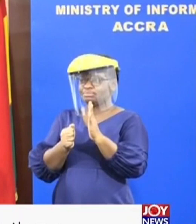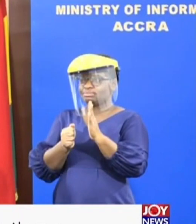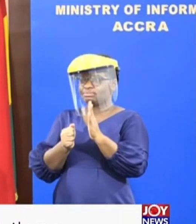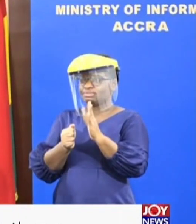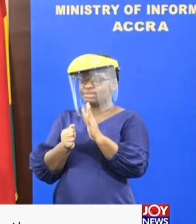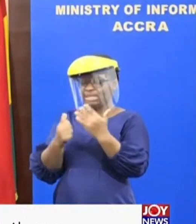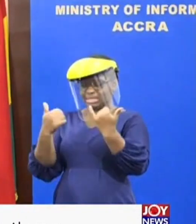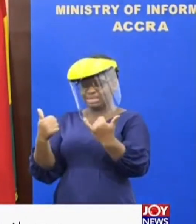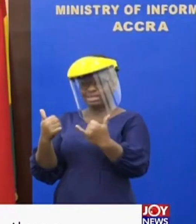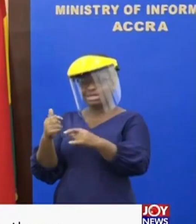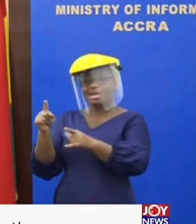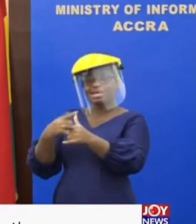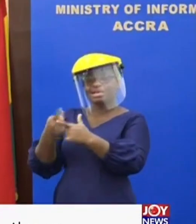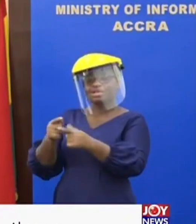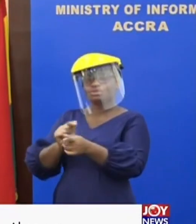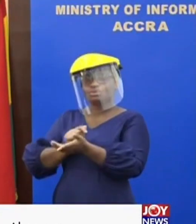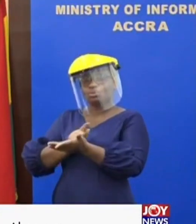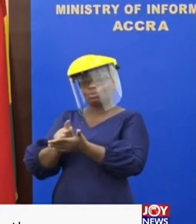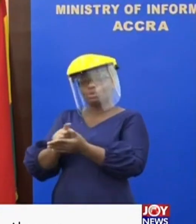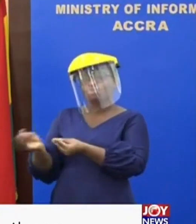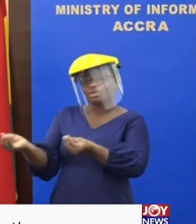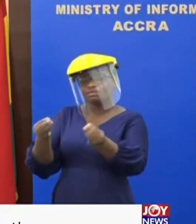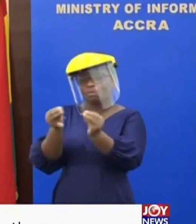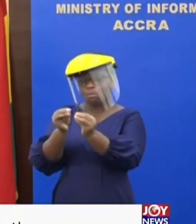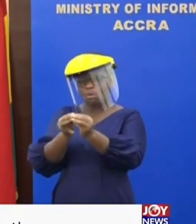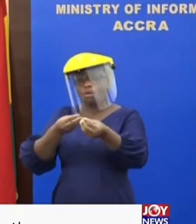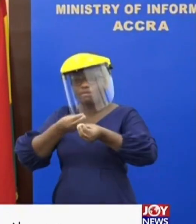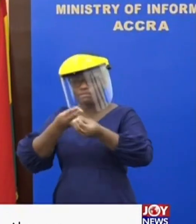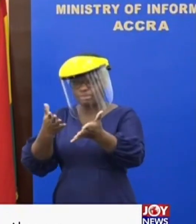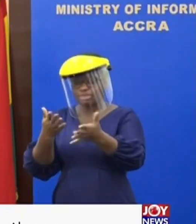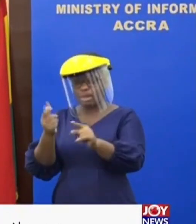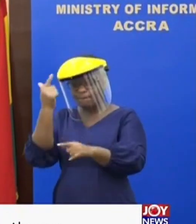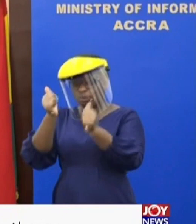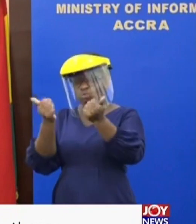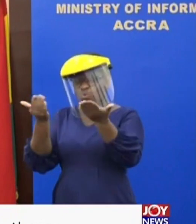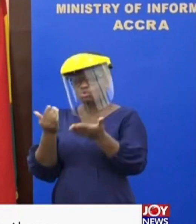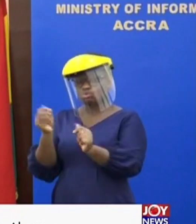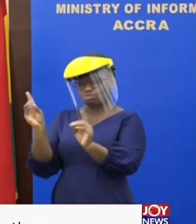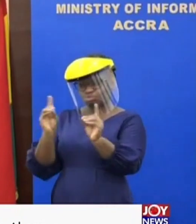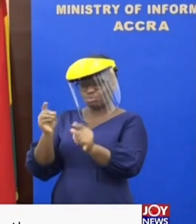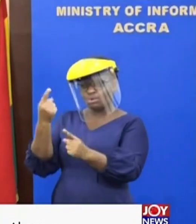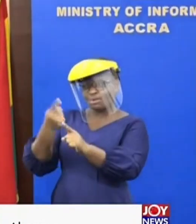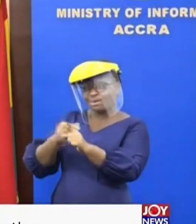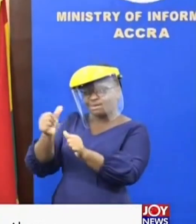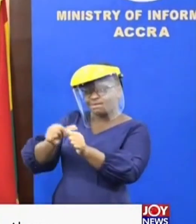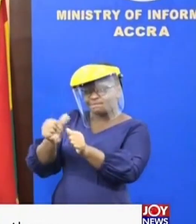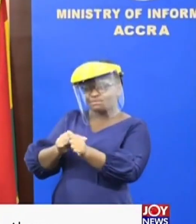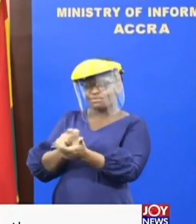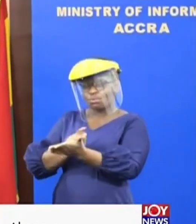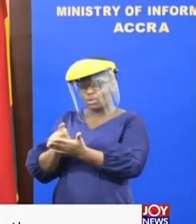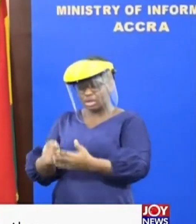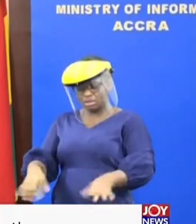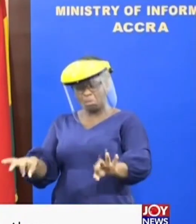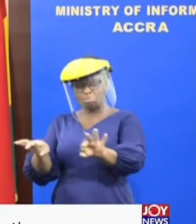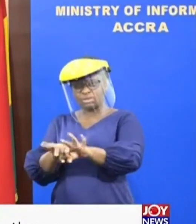our treatment centers. Next week, we'll give you an update because we want to do a weekly thing to see, and that's an important figure to show